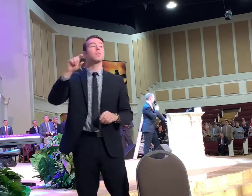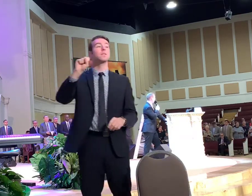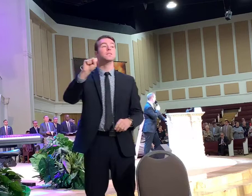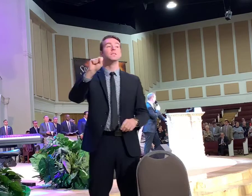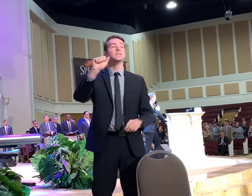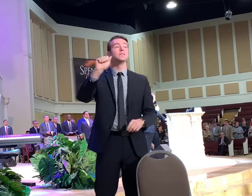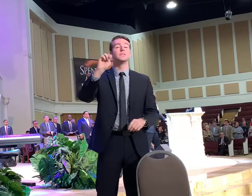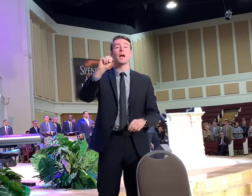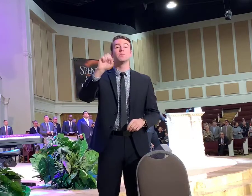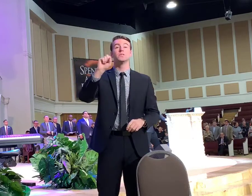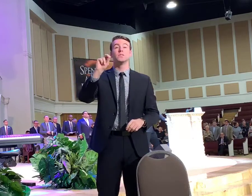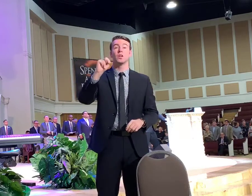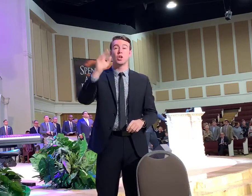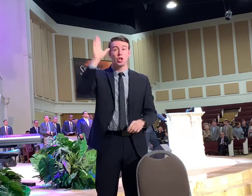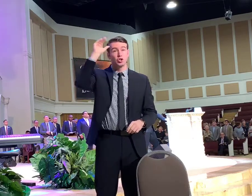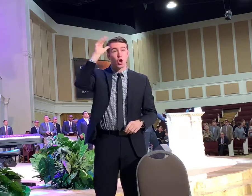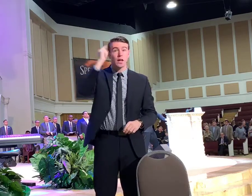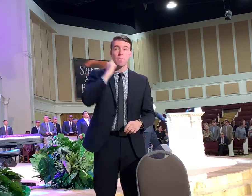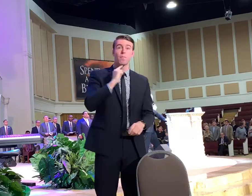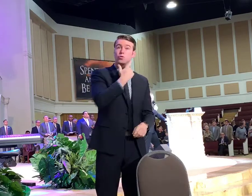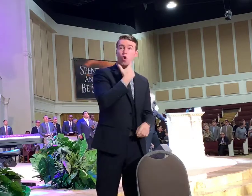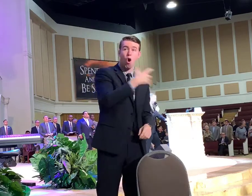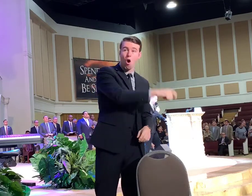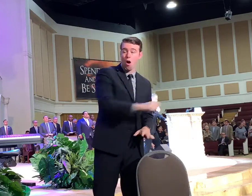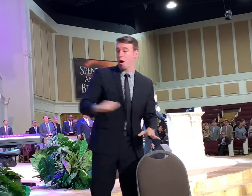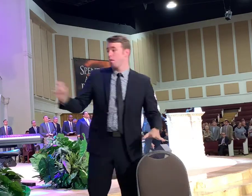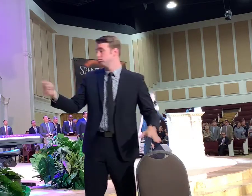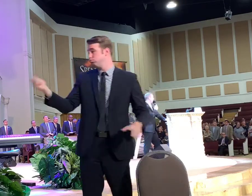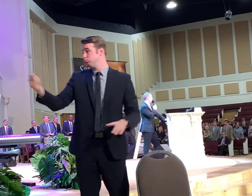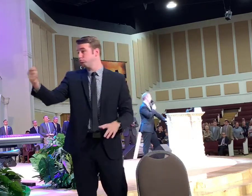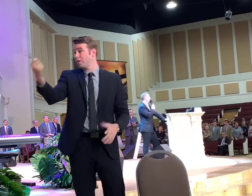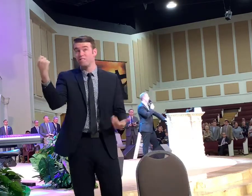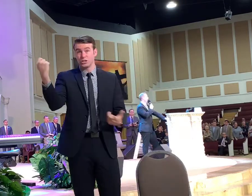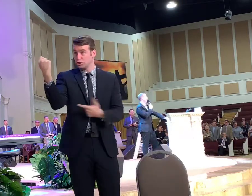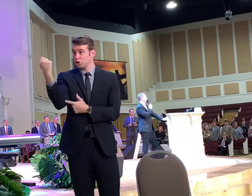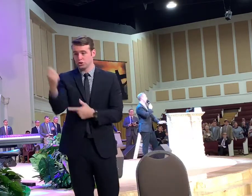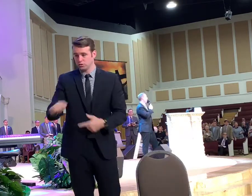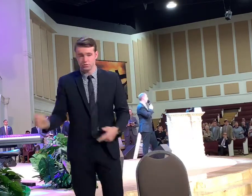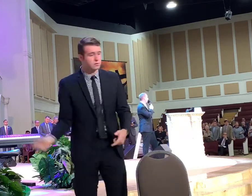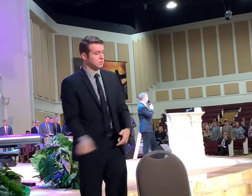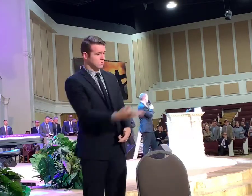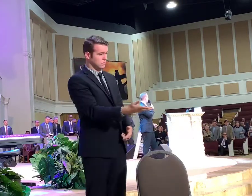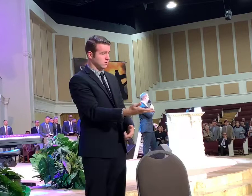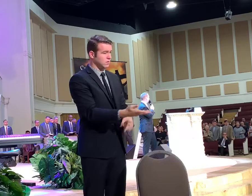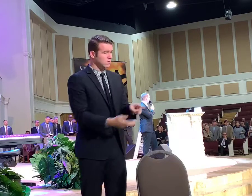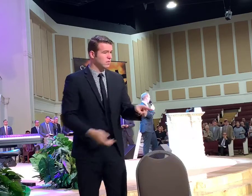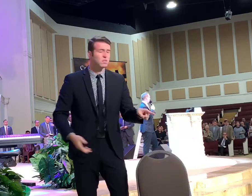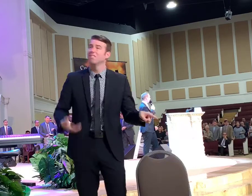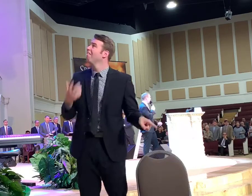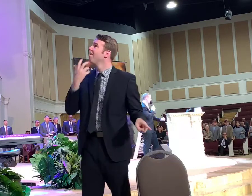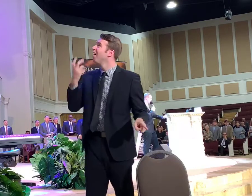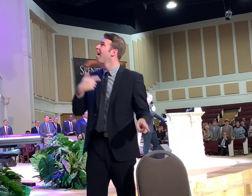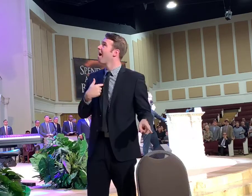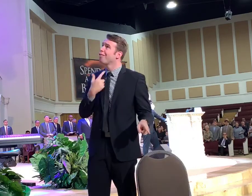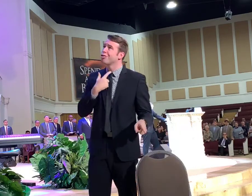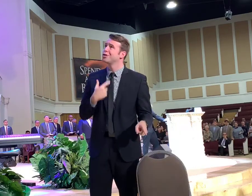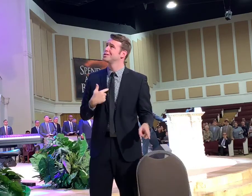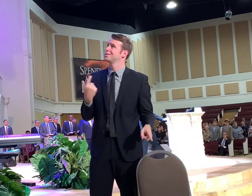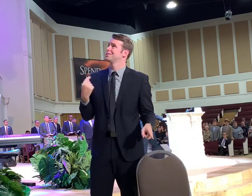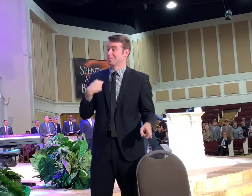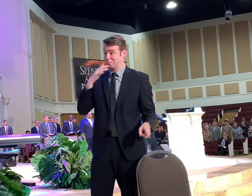and laid the Philistines out. Then he threw it away and cried out to God and said, will I die